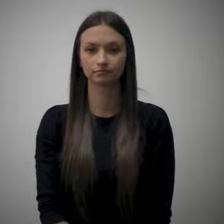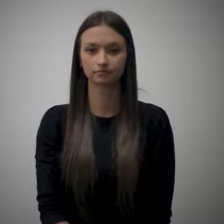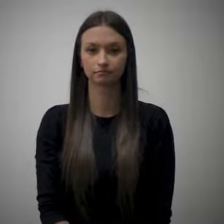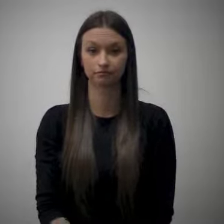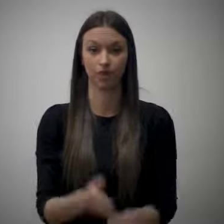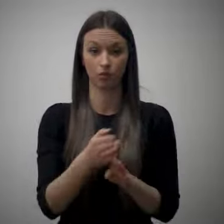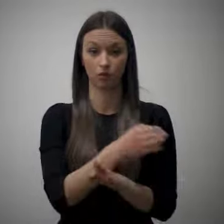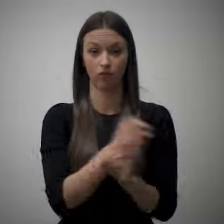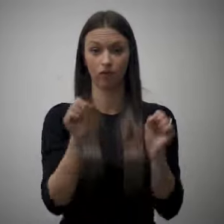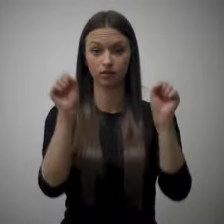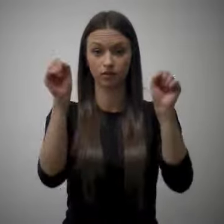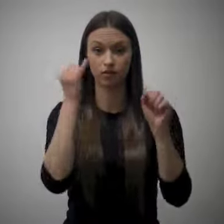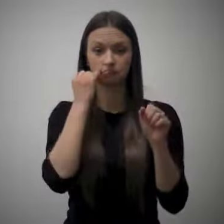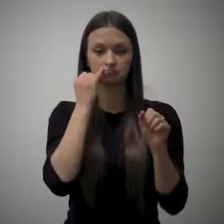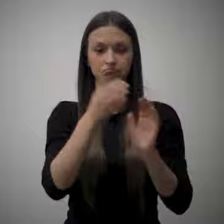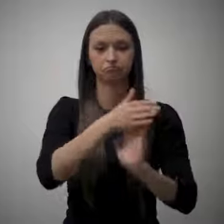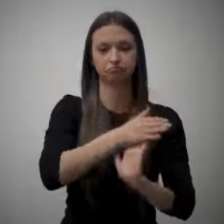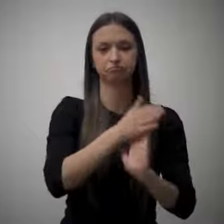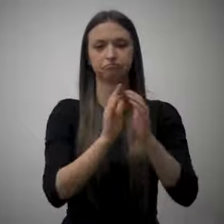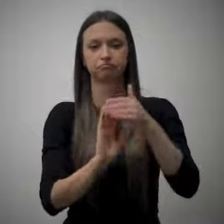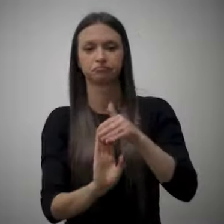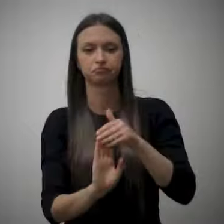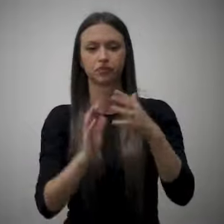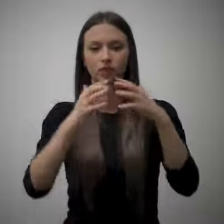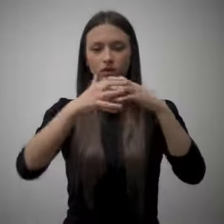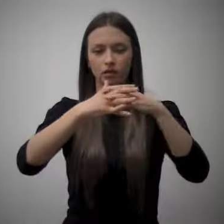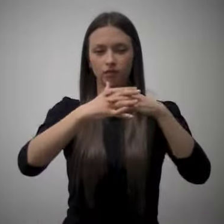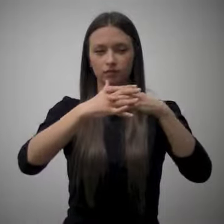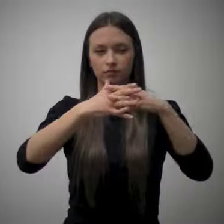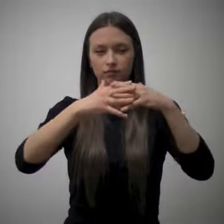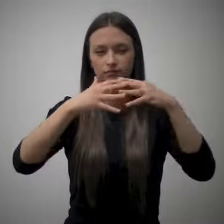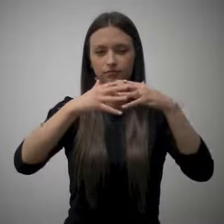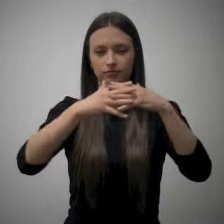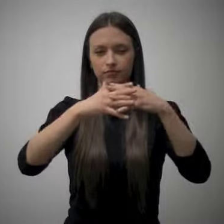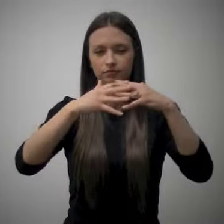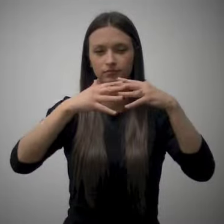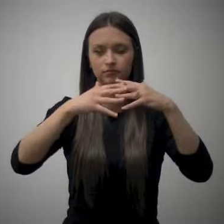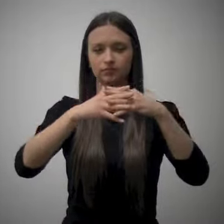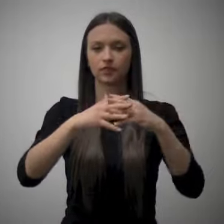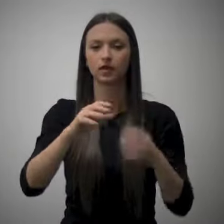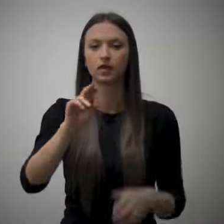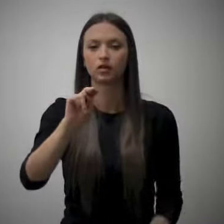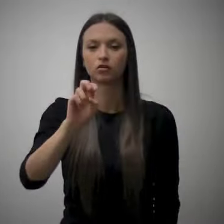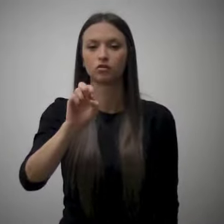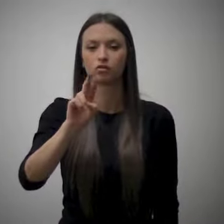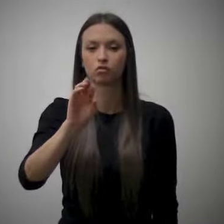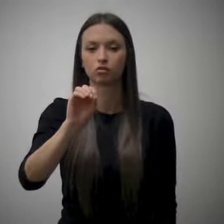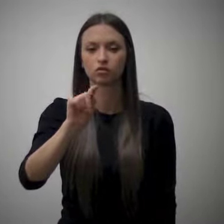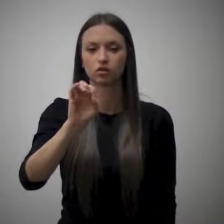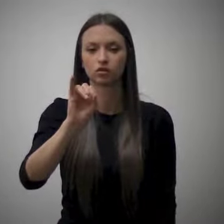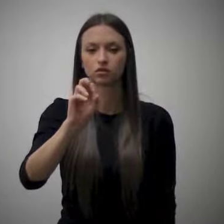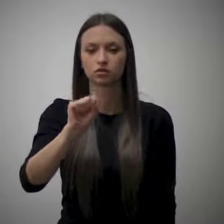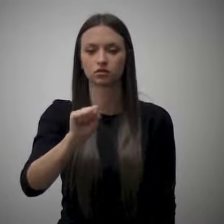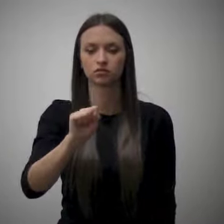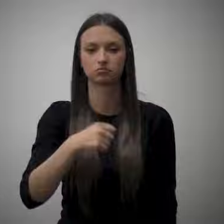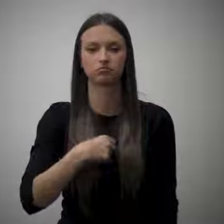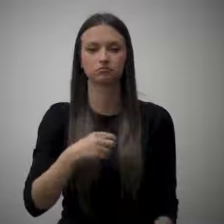When you limber up before exercise, these scars are gently stretched and the neurotoxin backup is